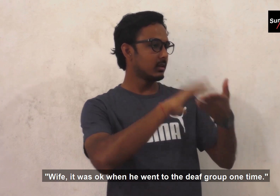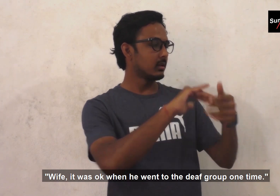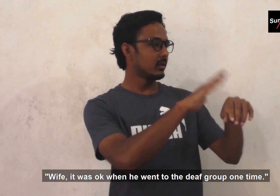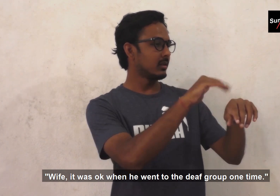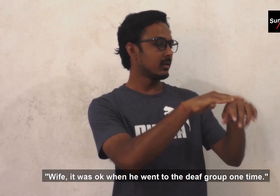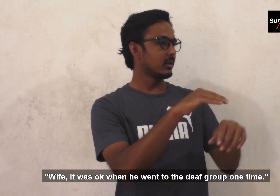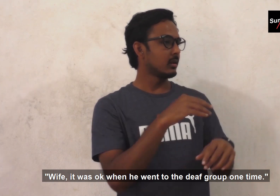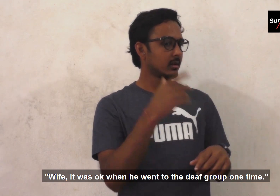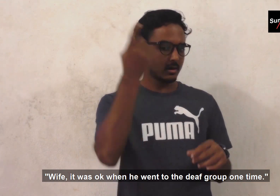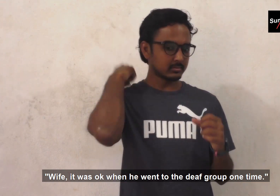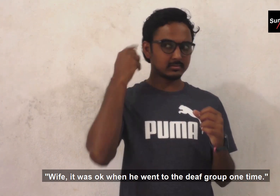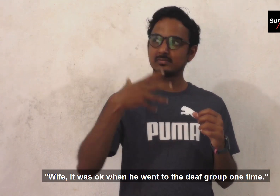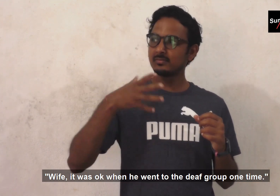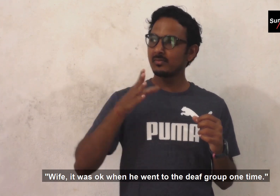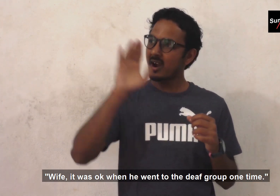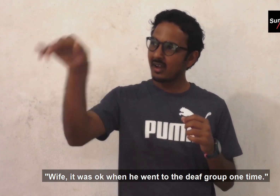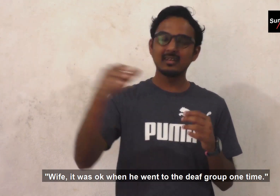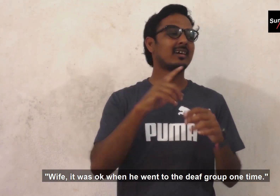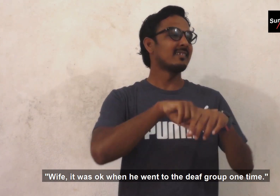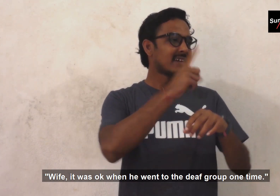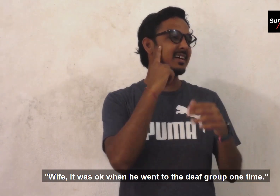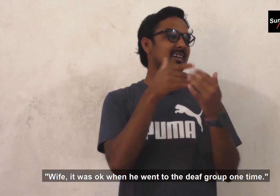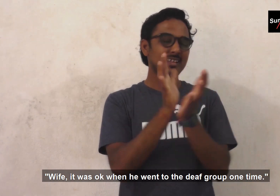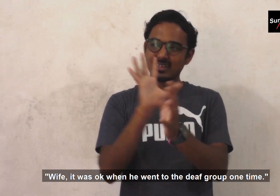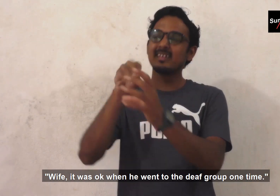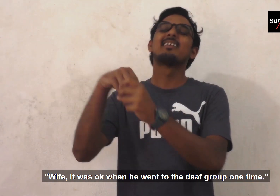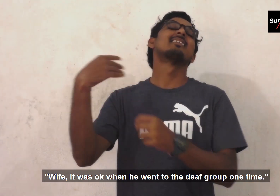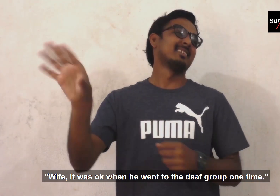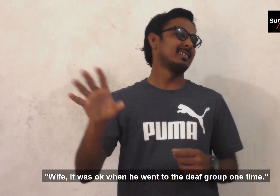Wife, it was okay when he went to the deaf group one time.